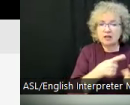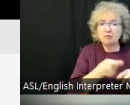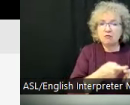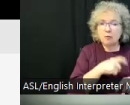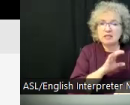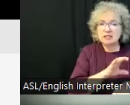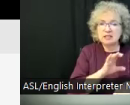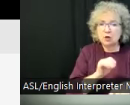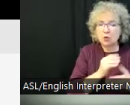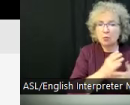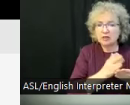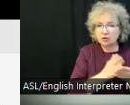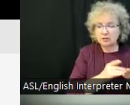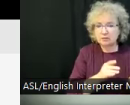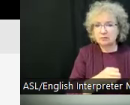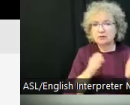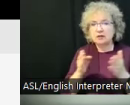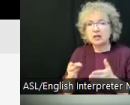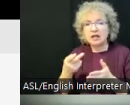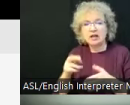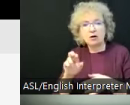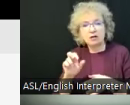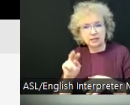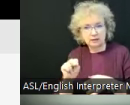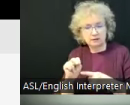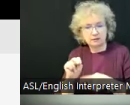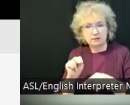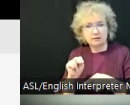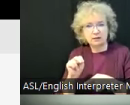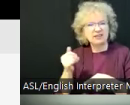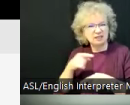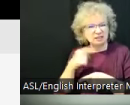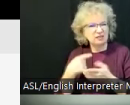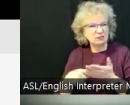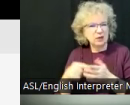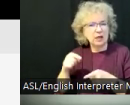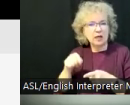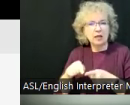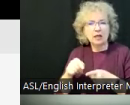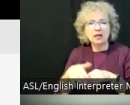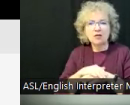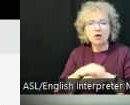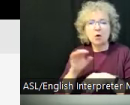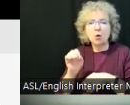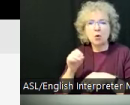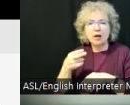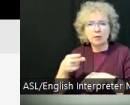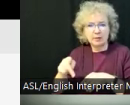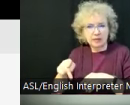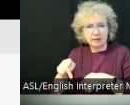budget where HRSN that we're talking about today is covered by the Oregon Health Plan